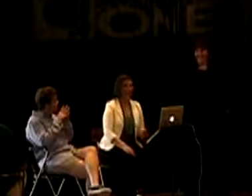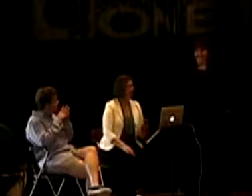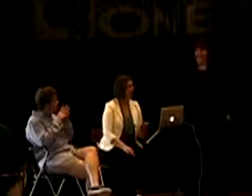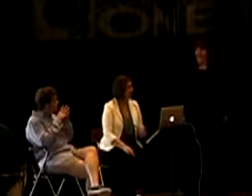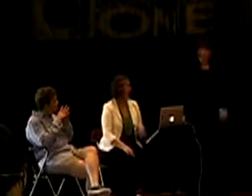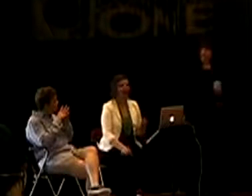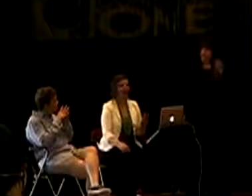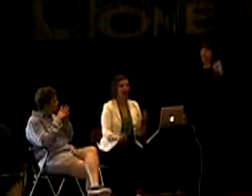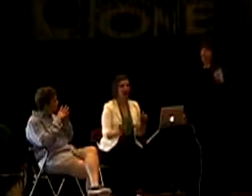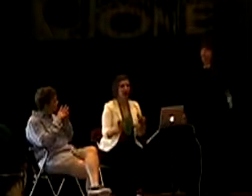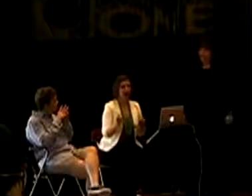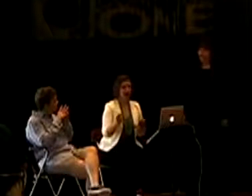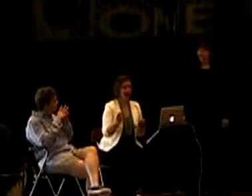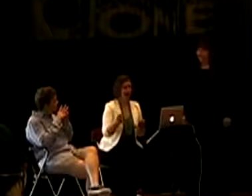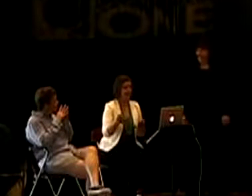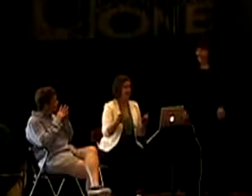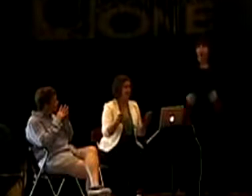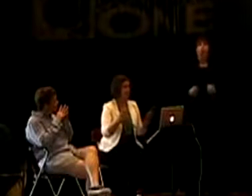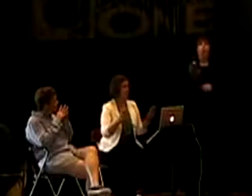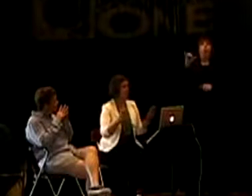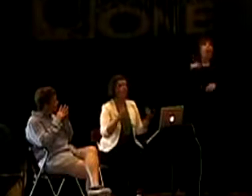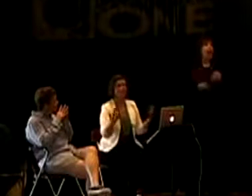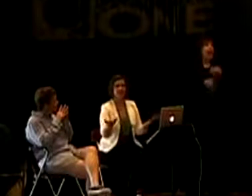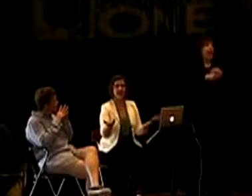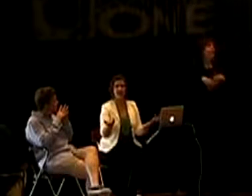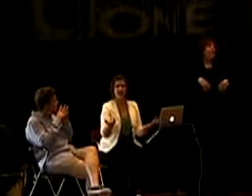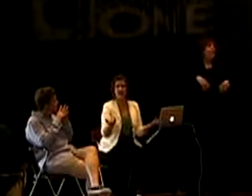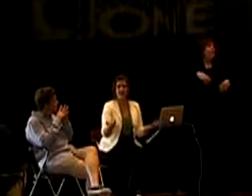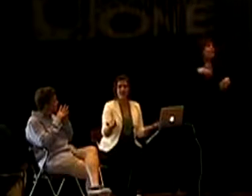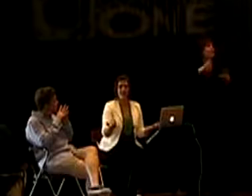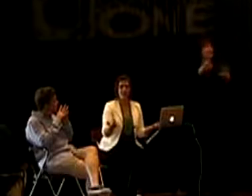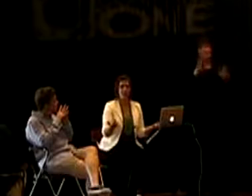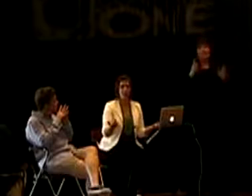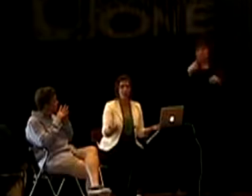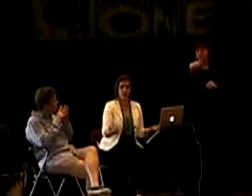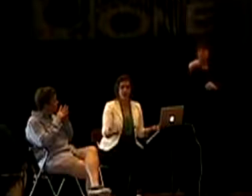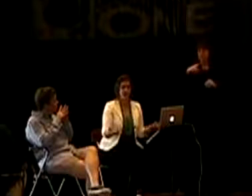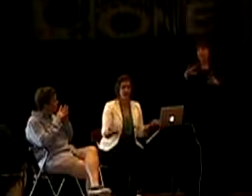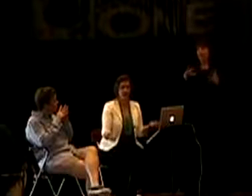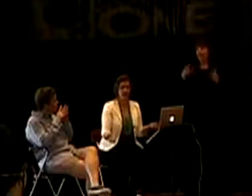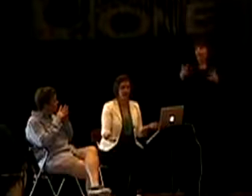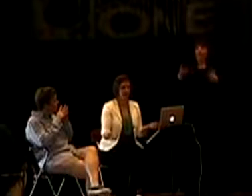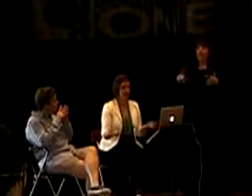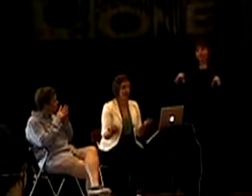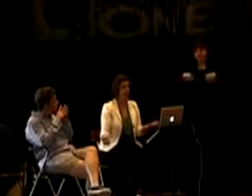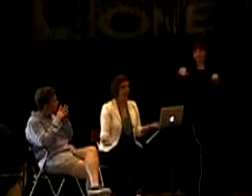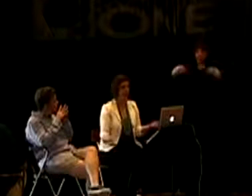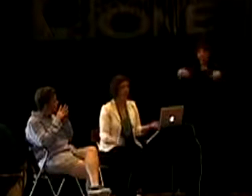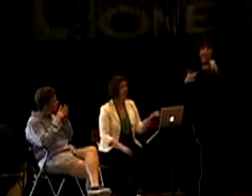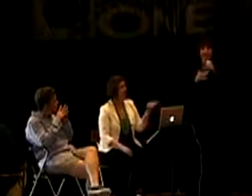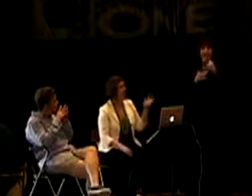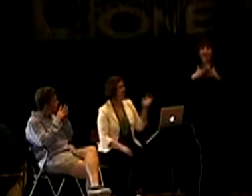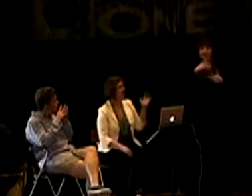Hi. I will add, I guess, that we will just have to make some allowances for the weirdness of technology and